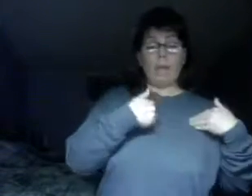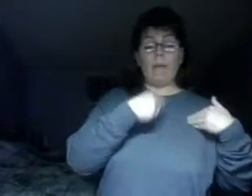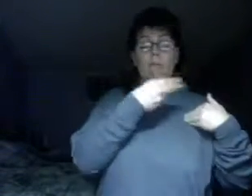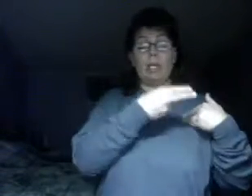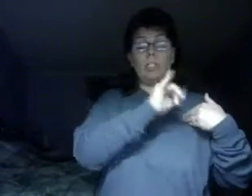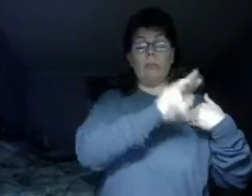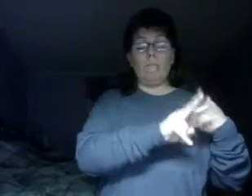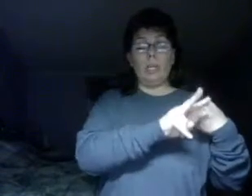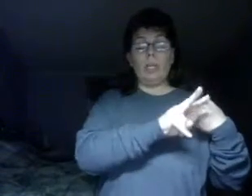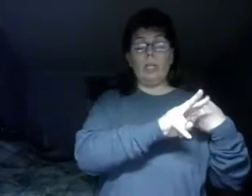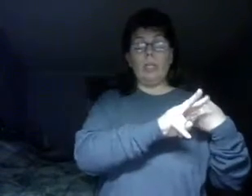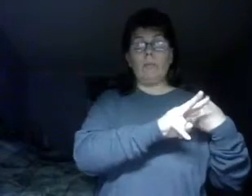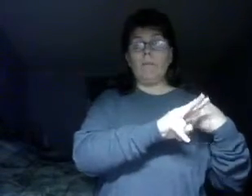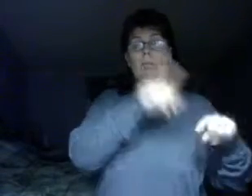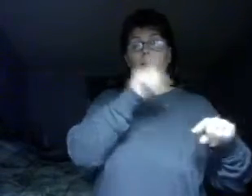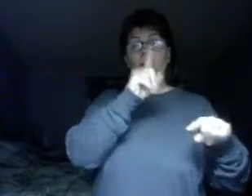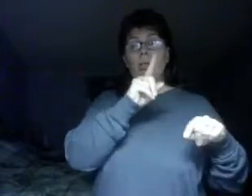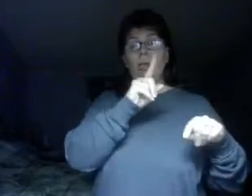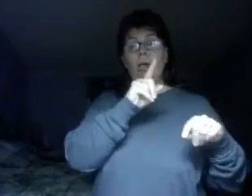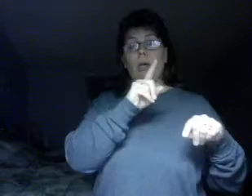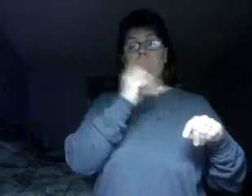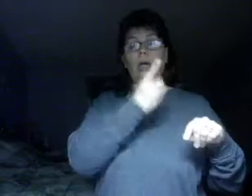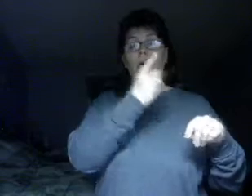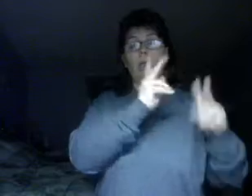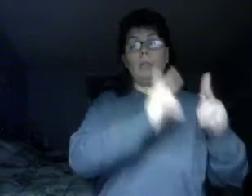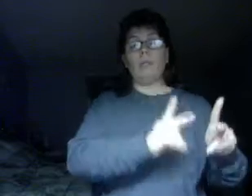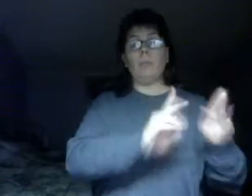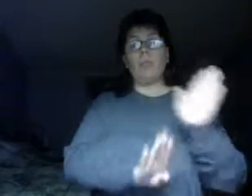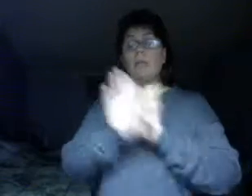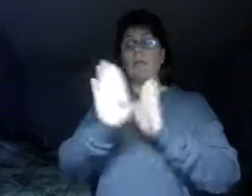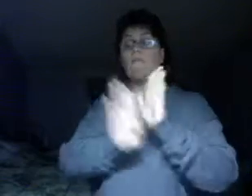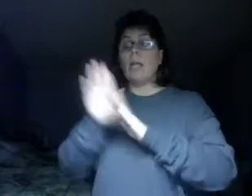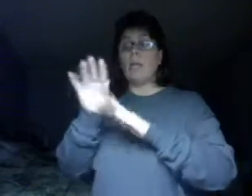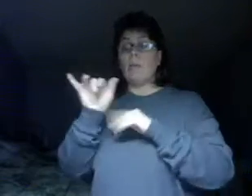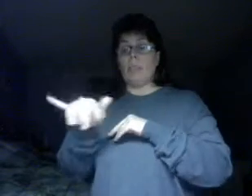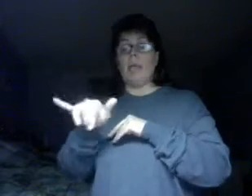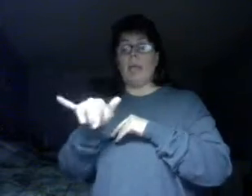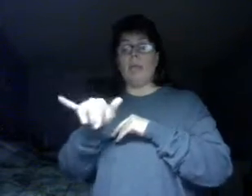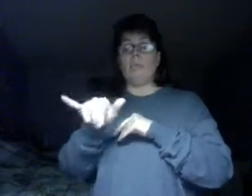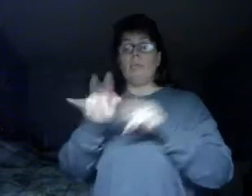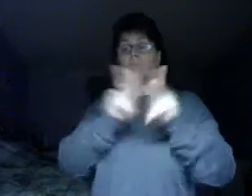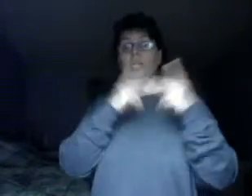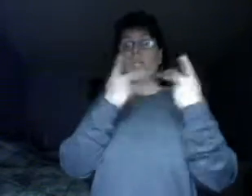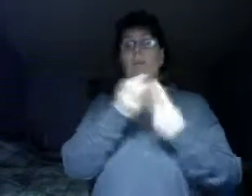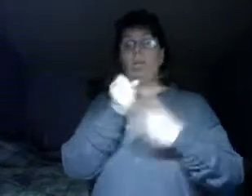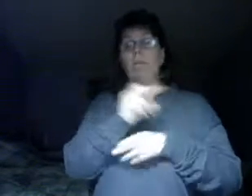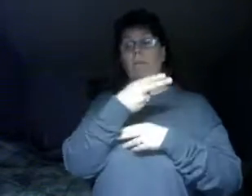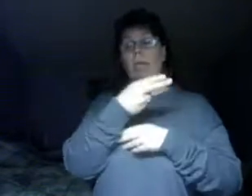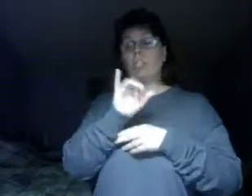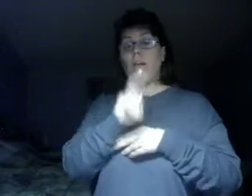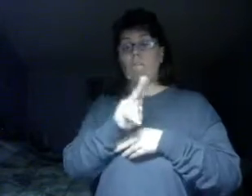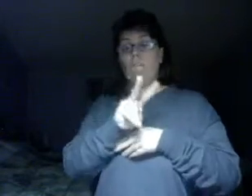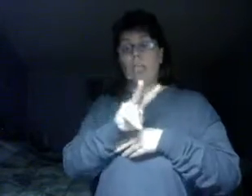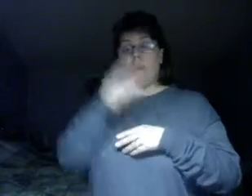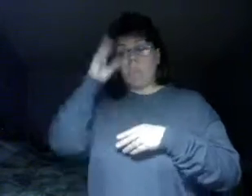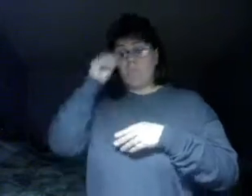develop Kaposi sarcoma are men over age 55 of Jewish or Italian ancestry. However, in people